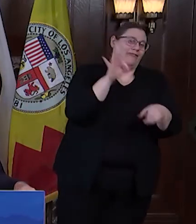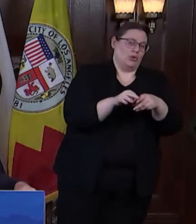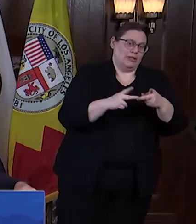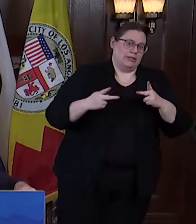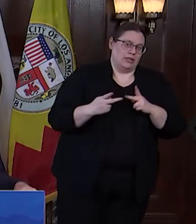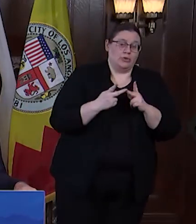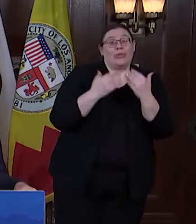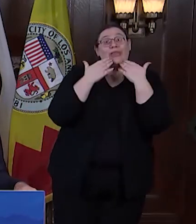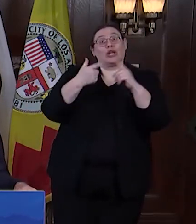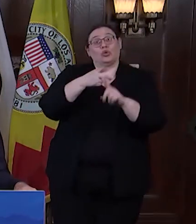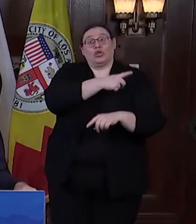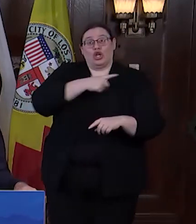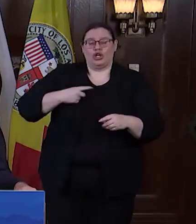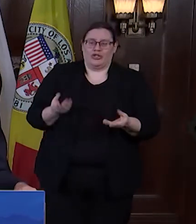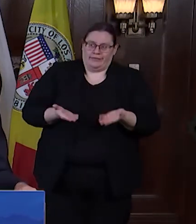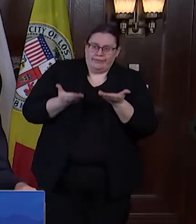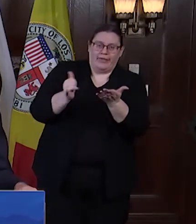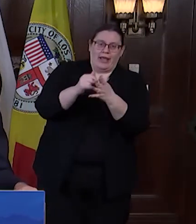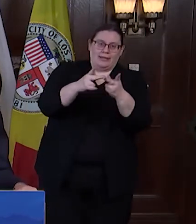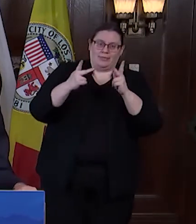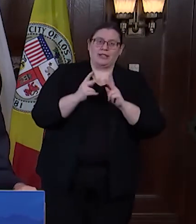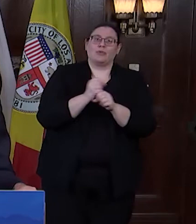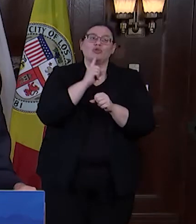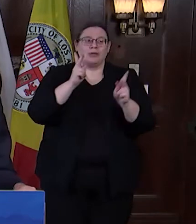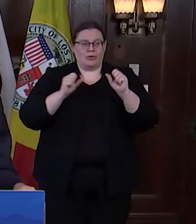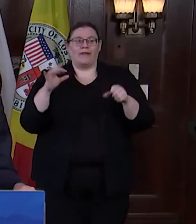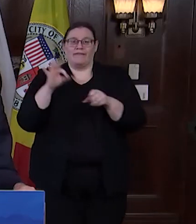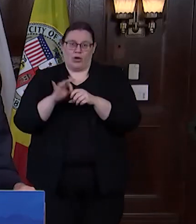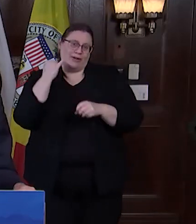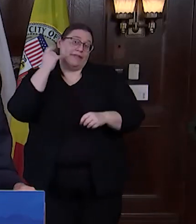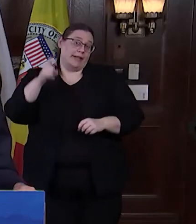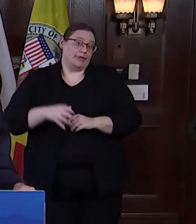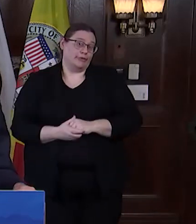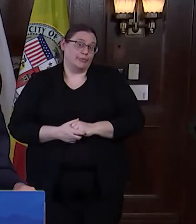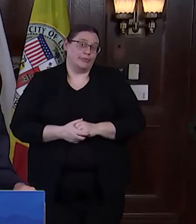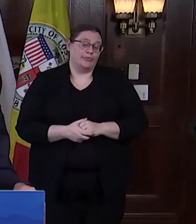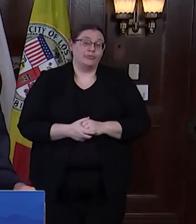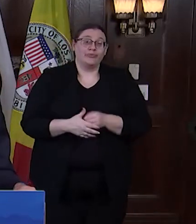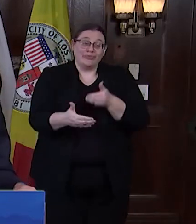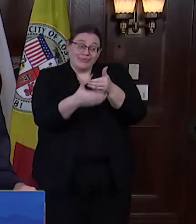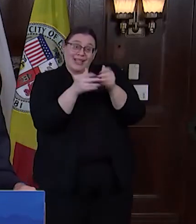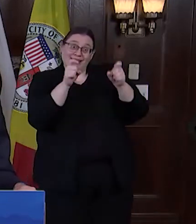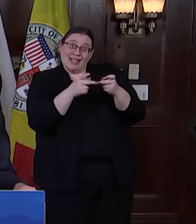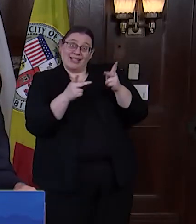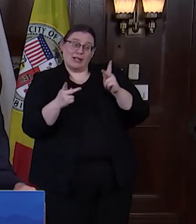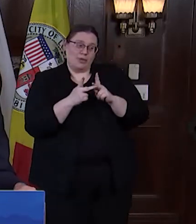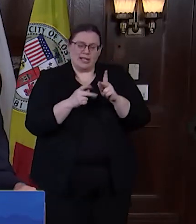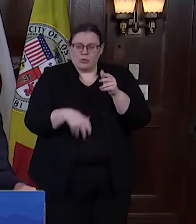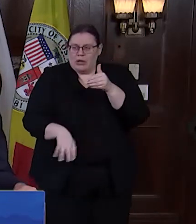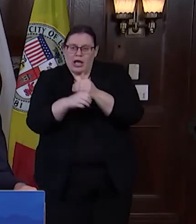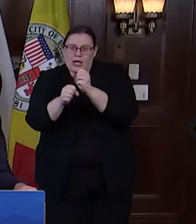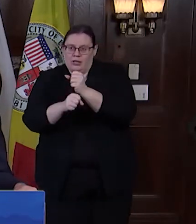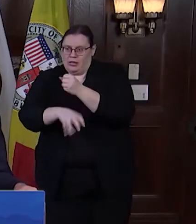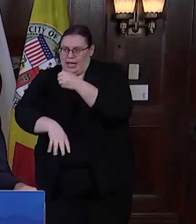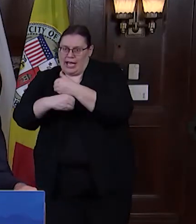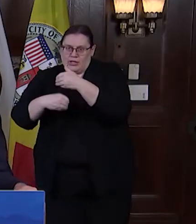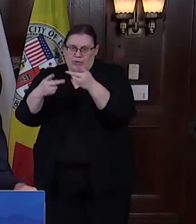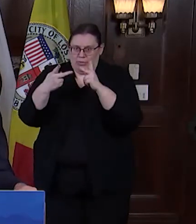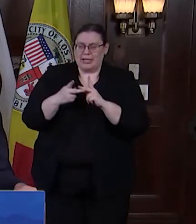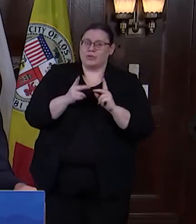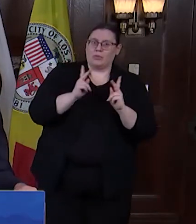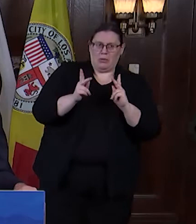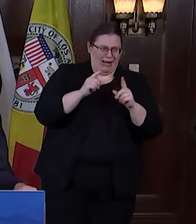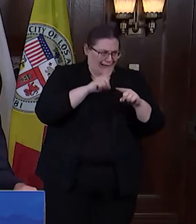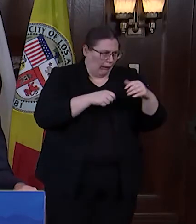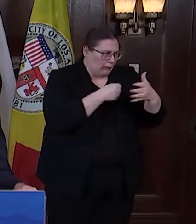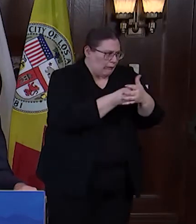that space to make sure that people can vote if they need to. Nearby testing sites will surge up their capacity so everybody can still get a test,